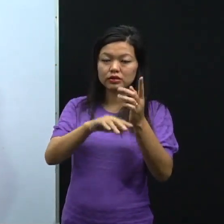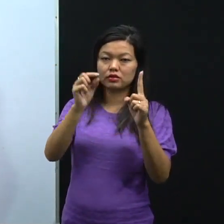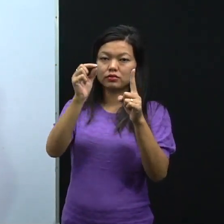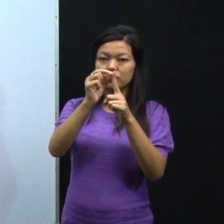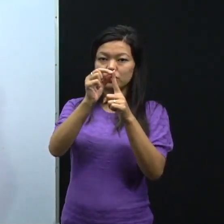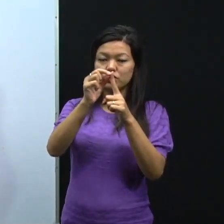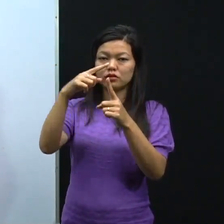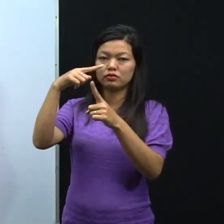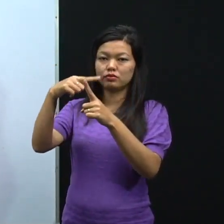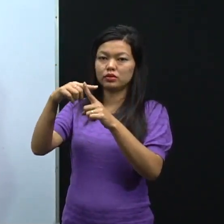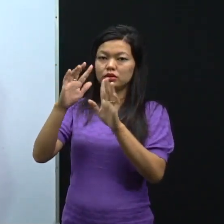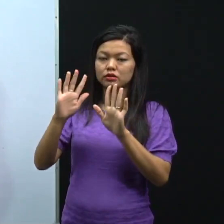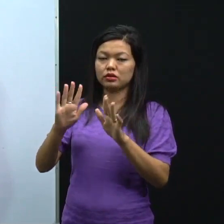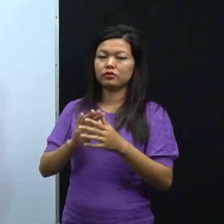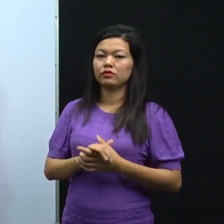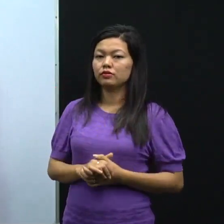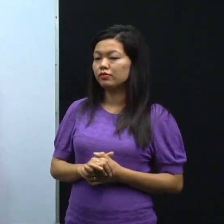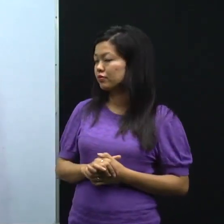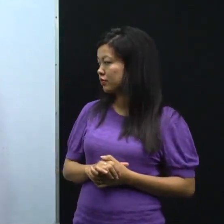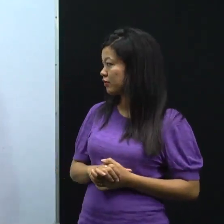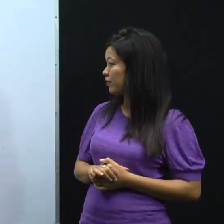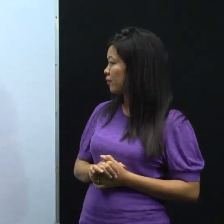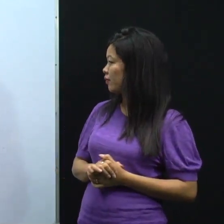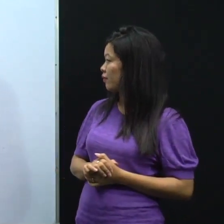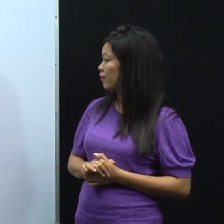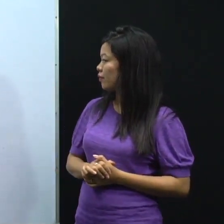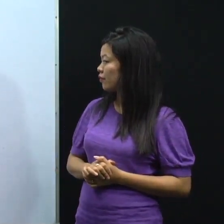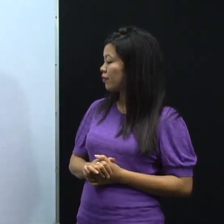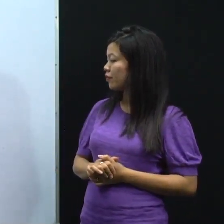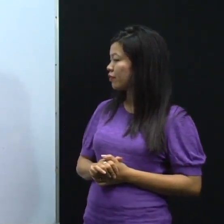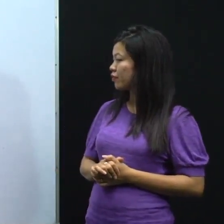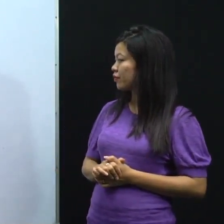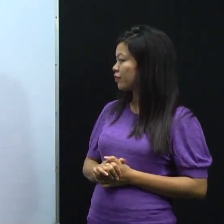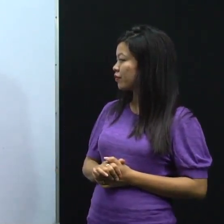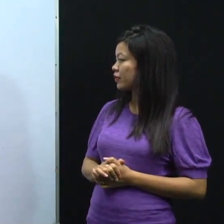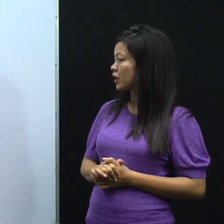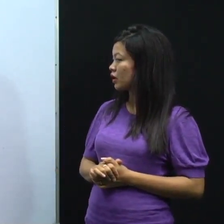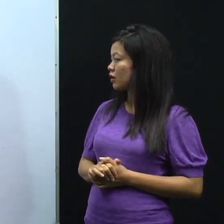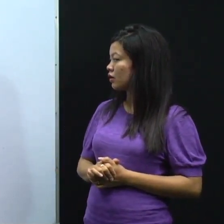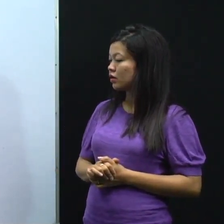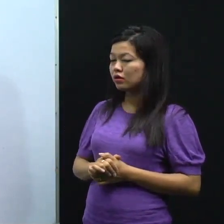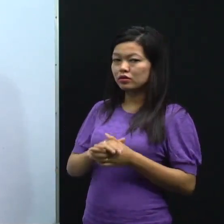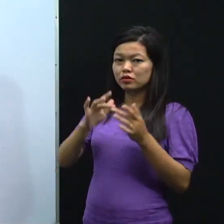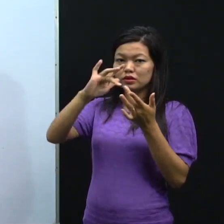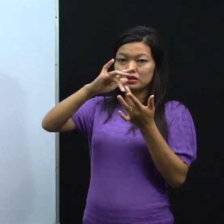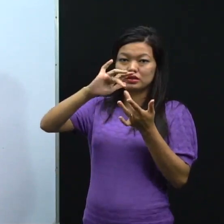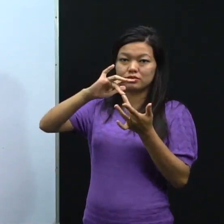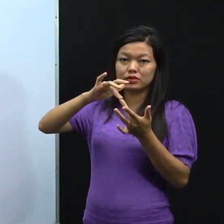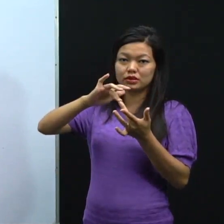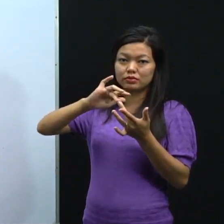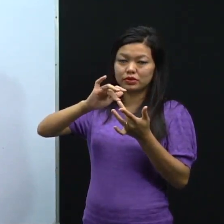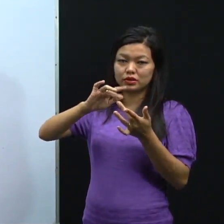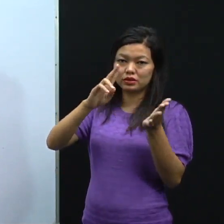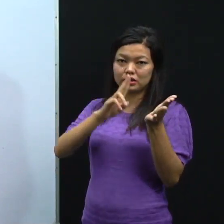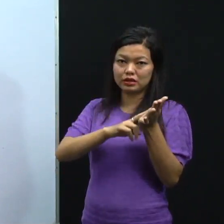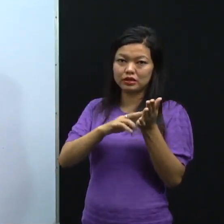Plus. Okay, proton. Plus. So now, this together, okay? So now, this is a